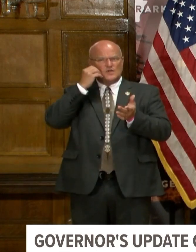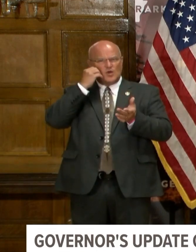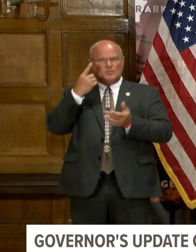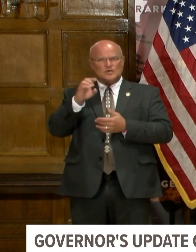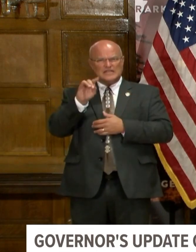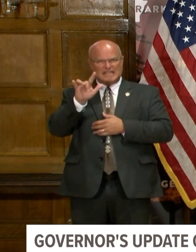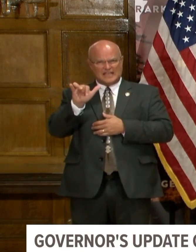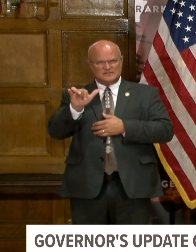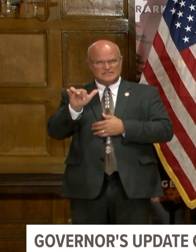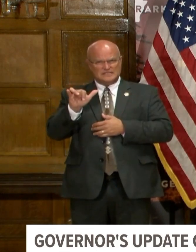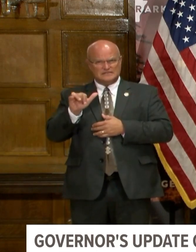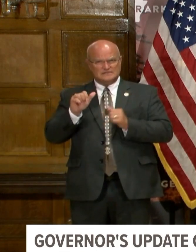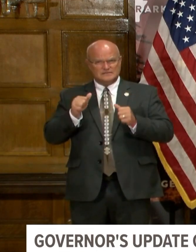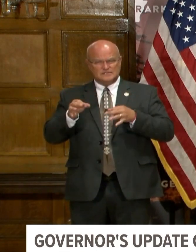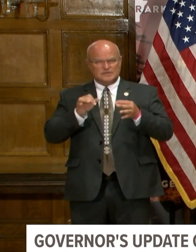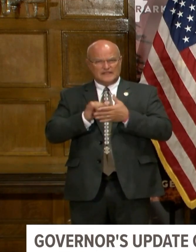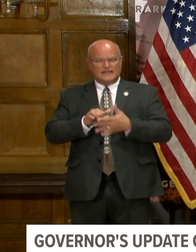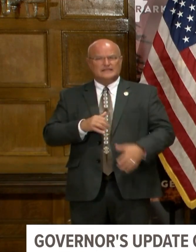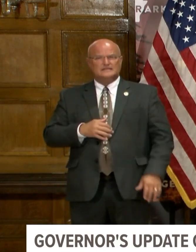county.